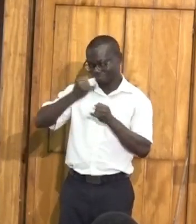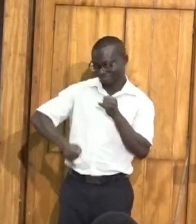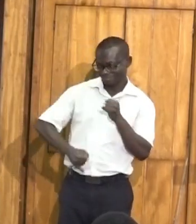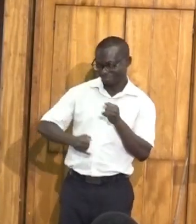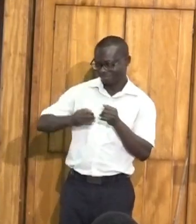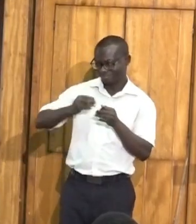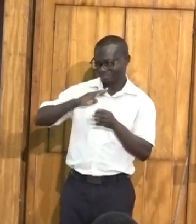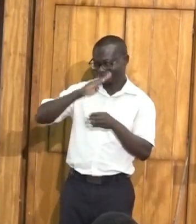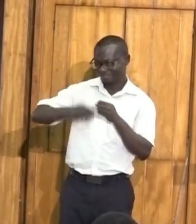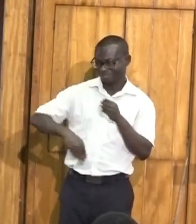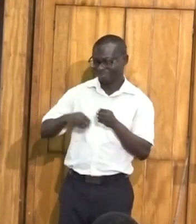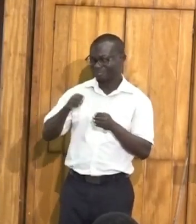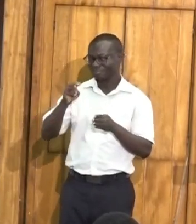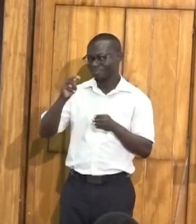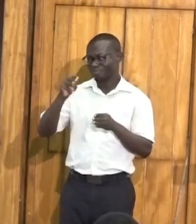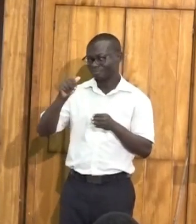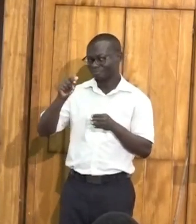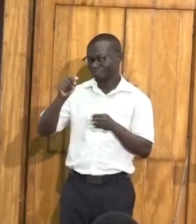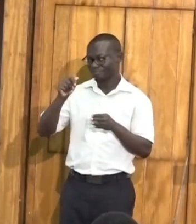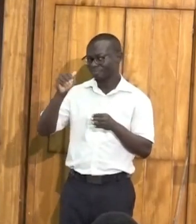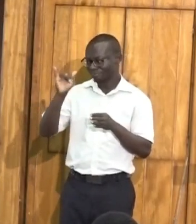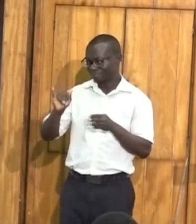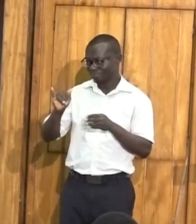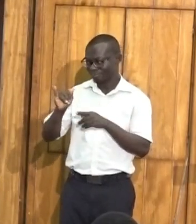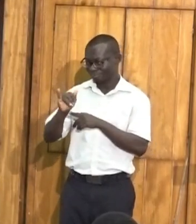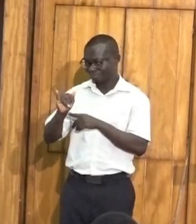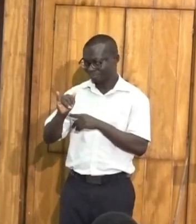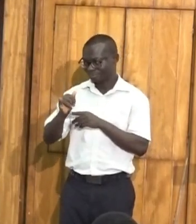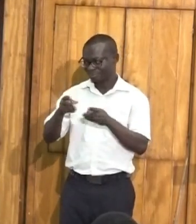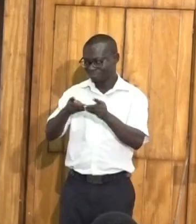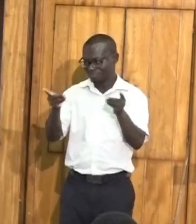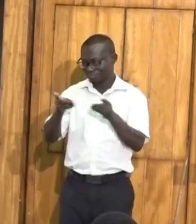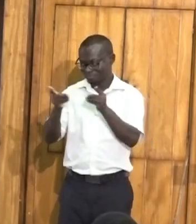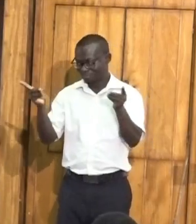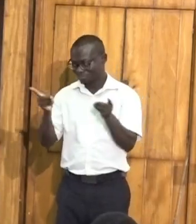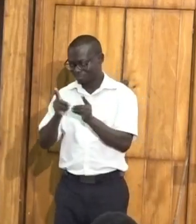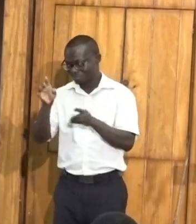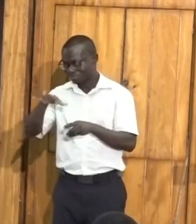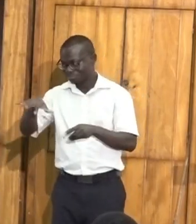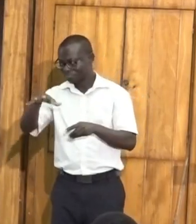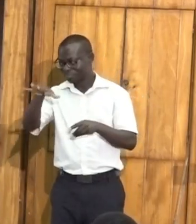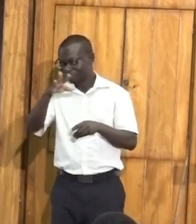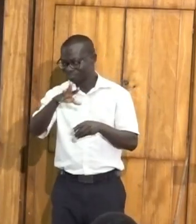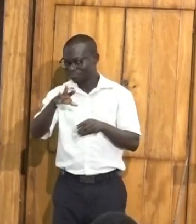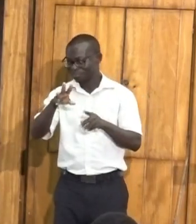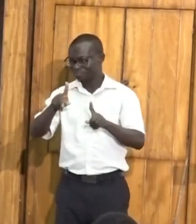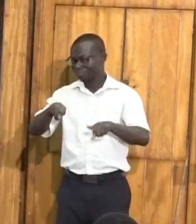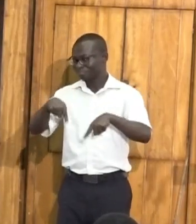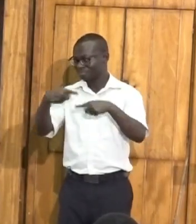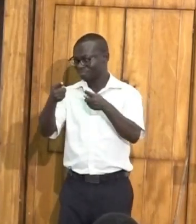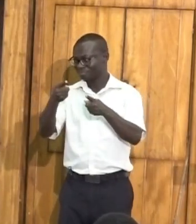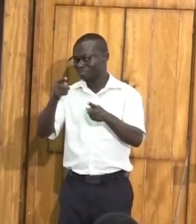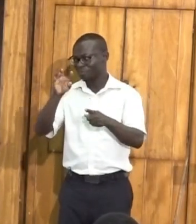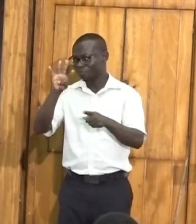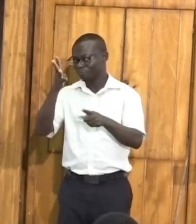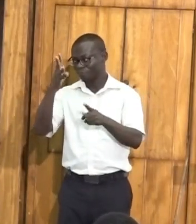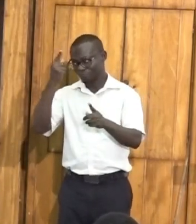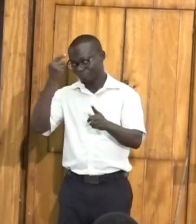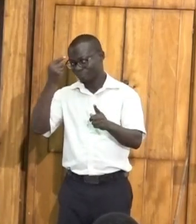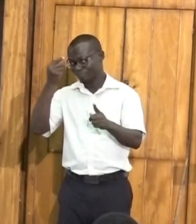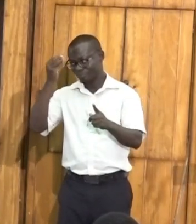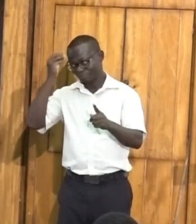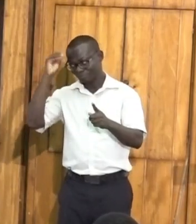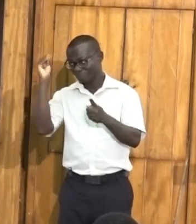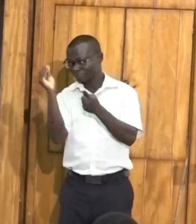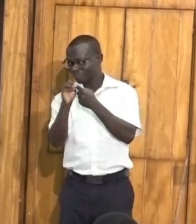about 95 respondents across 3 districts, and the main objectives, we had about 4 objectives that we wanted to address.